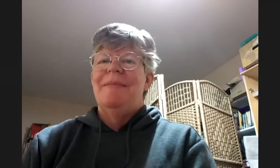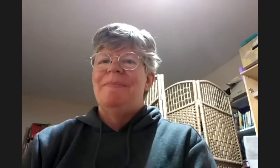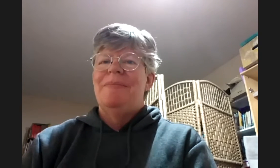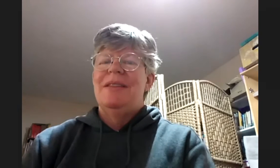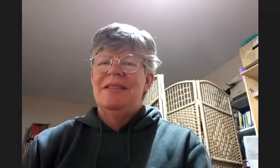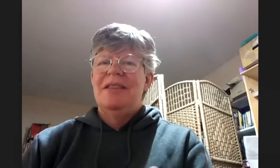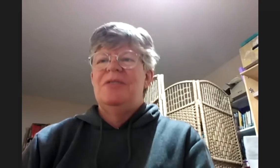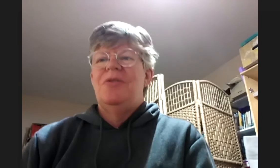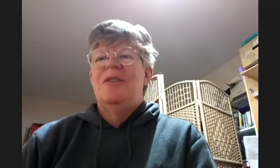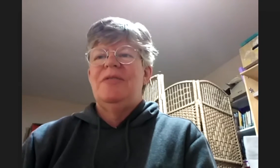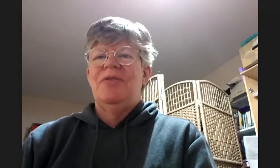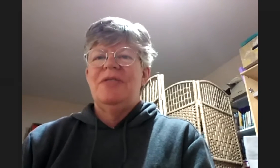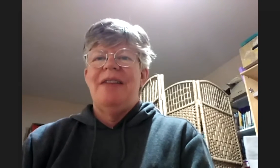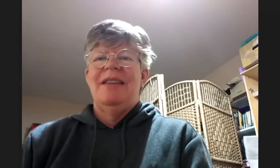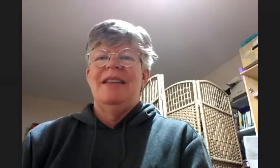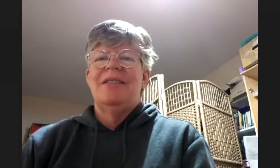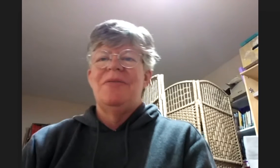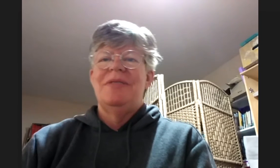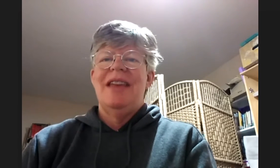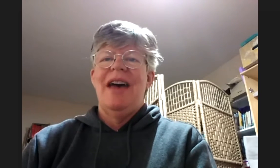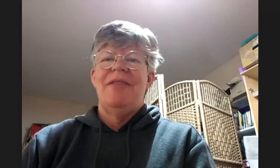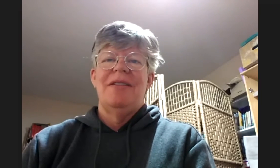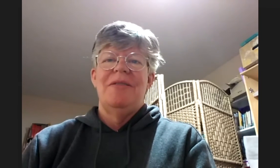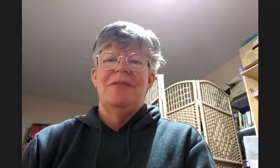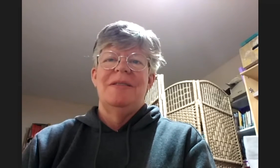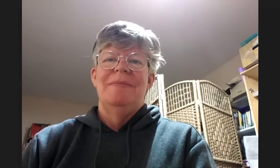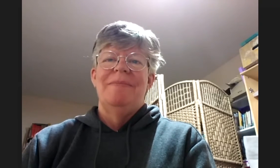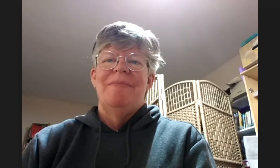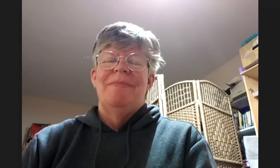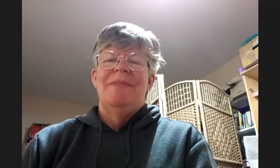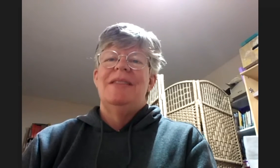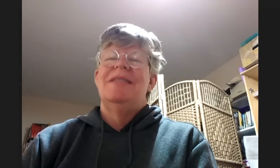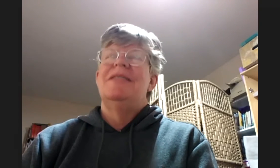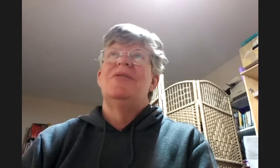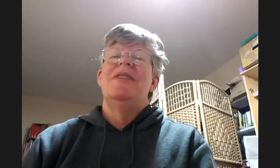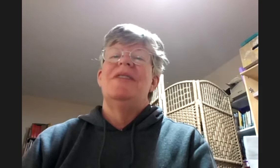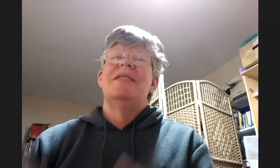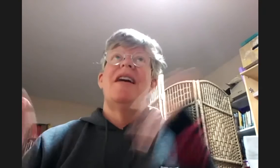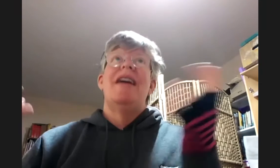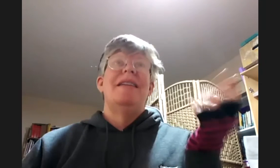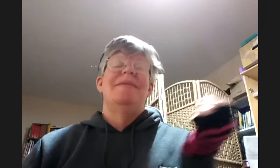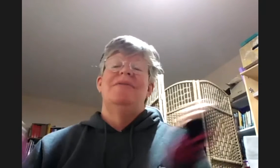This is this story's first outing, so we'll see how it goes. But this is the story of the sky